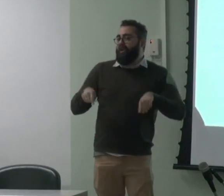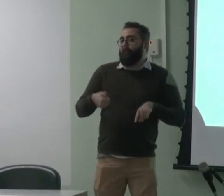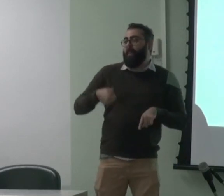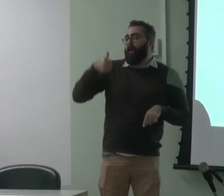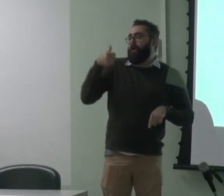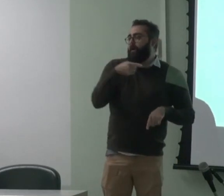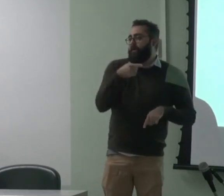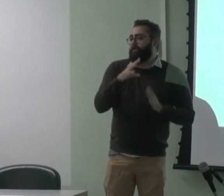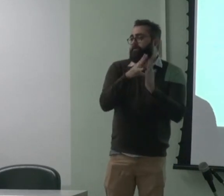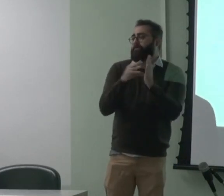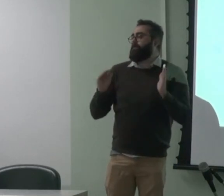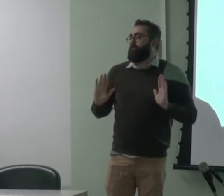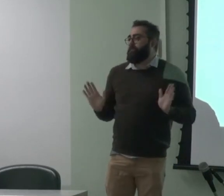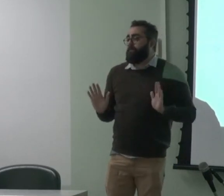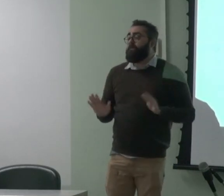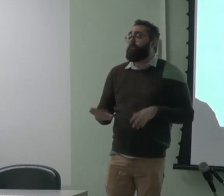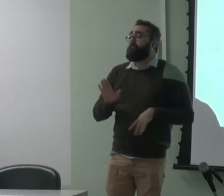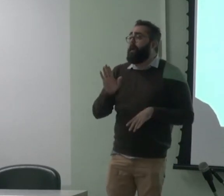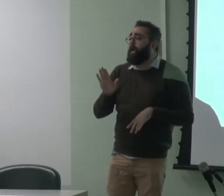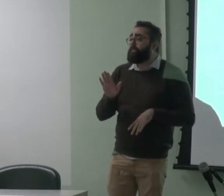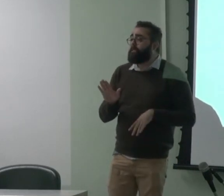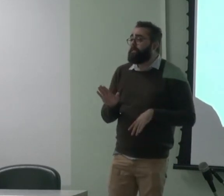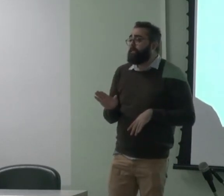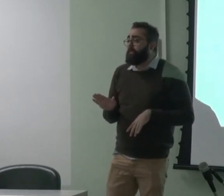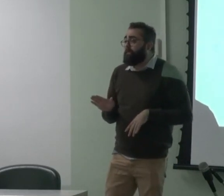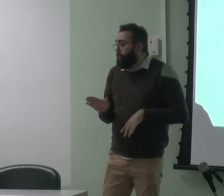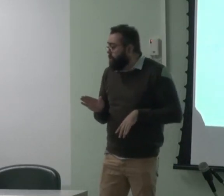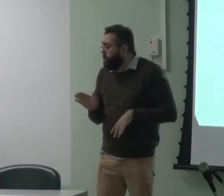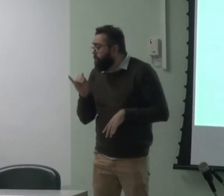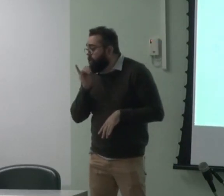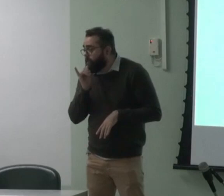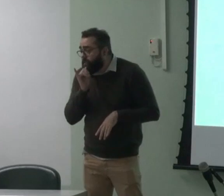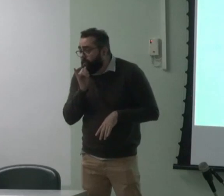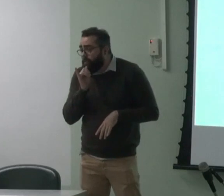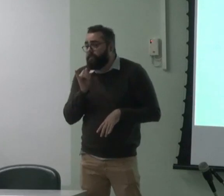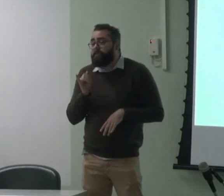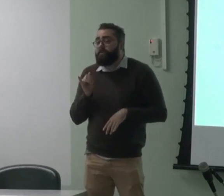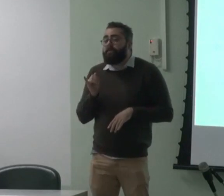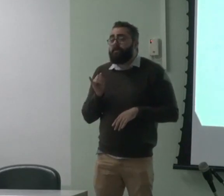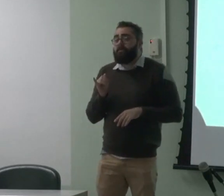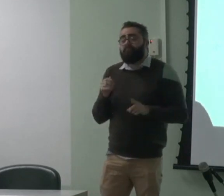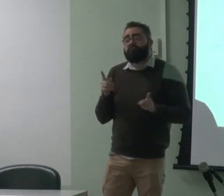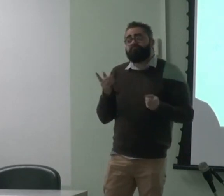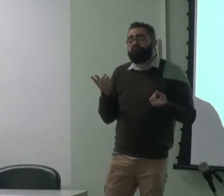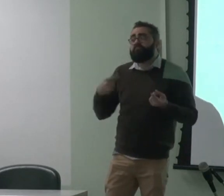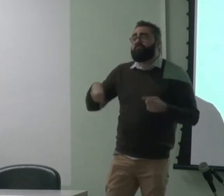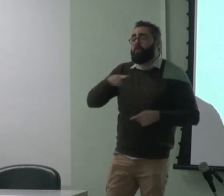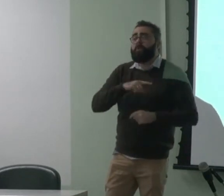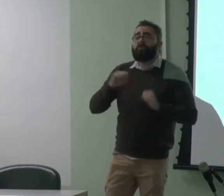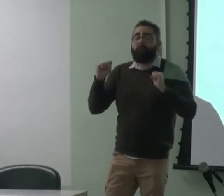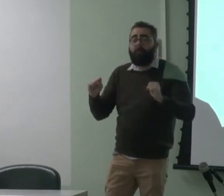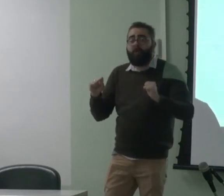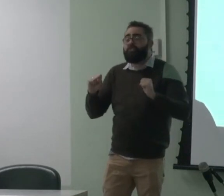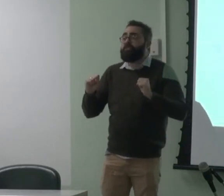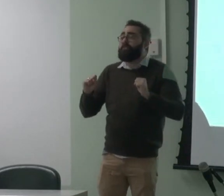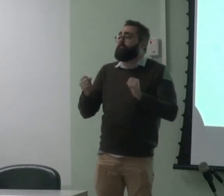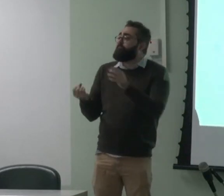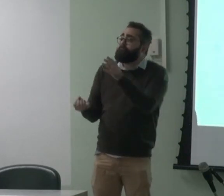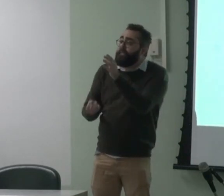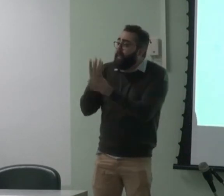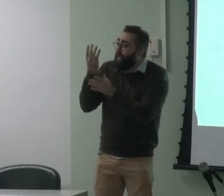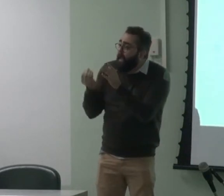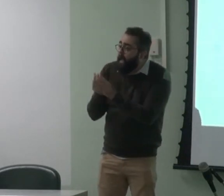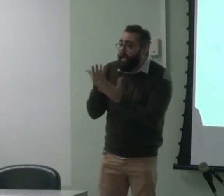to just signal that you have similar motivation to create something that will be useful, some kind of